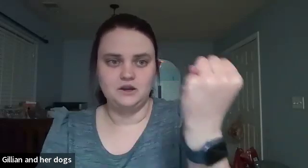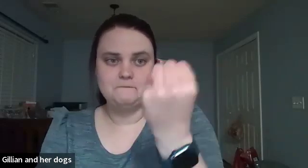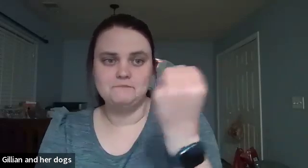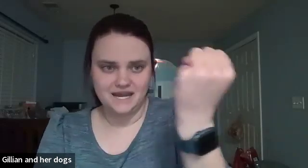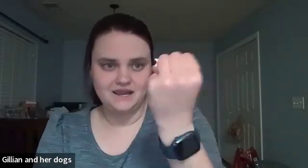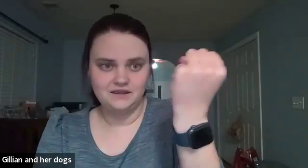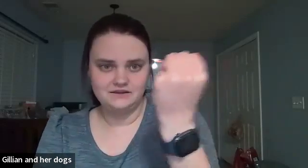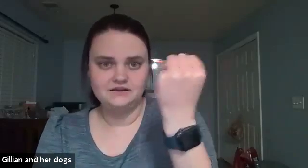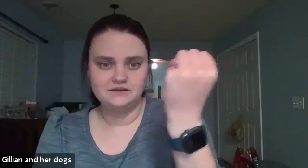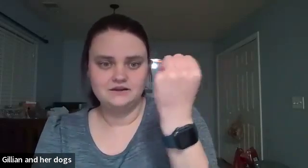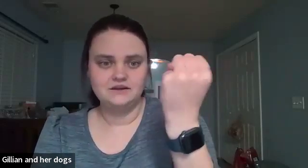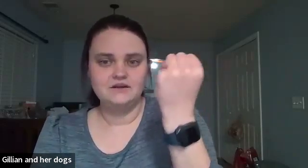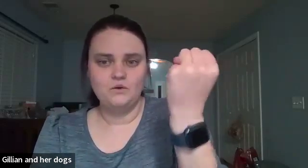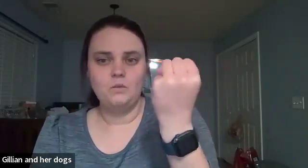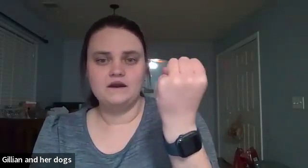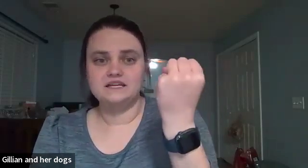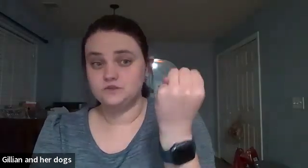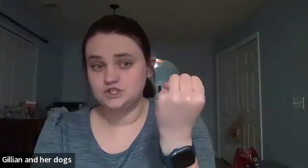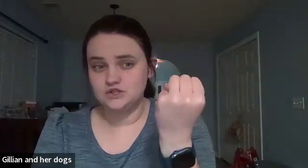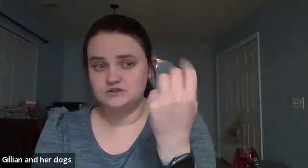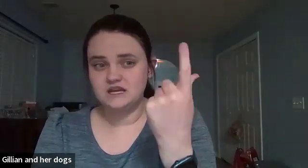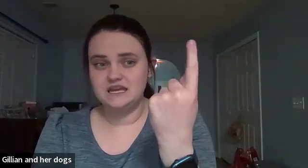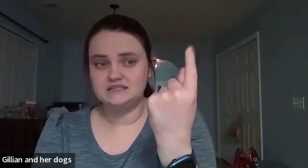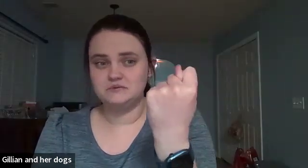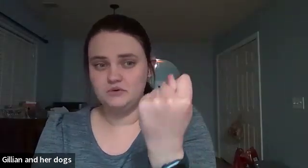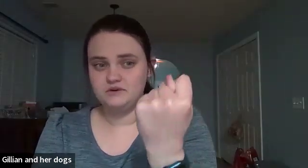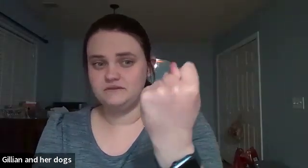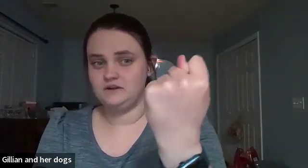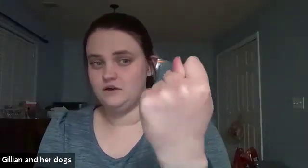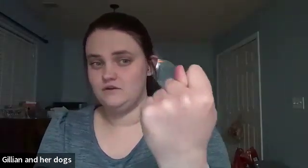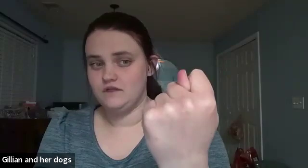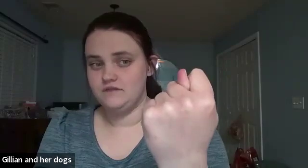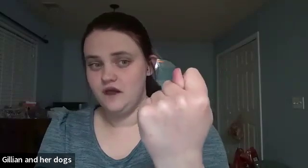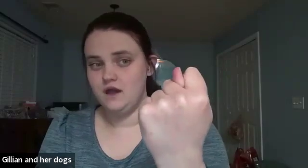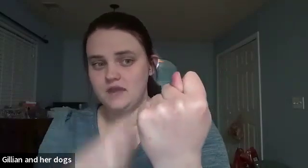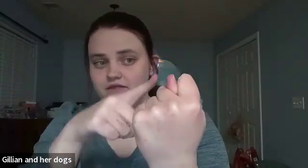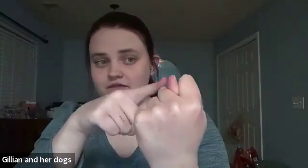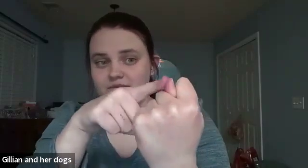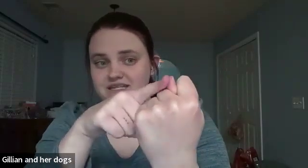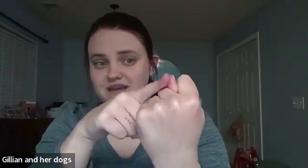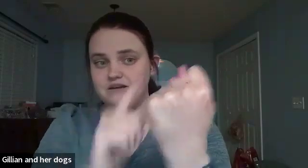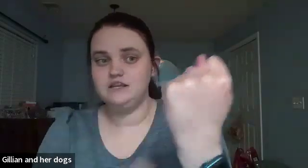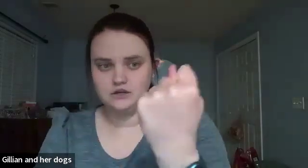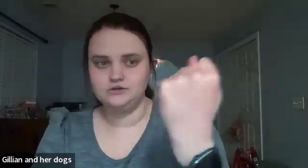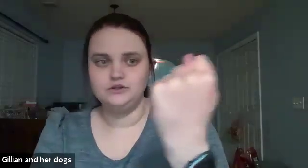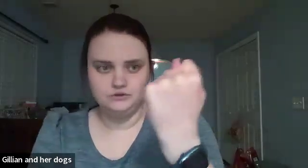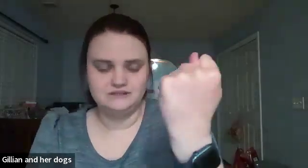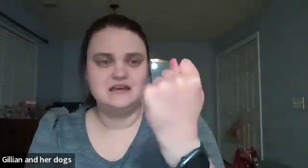here, Monday. Whereas for Tuesday, it's the pointer finger over the thumb and the thumb is sticking out here. You can